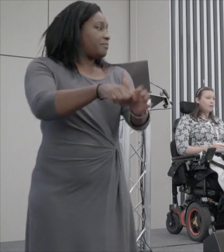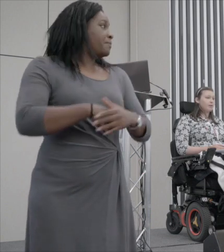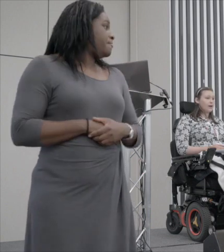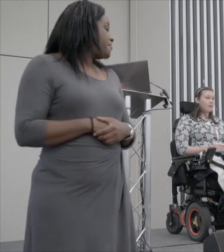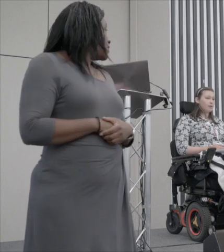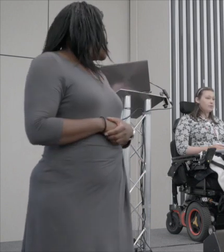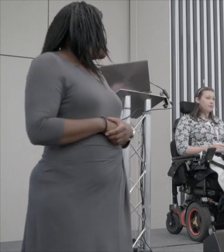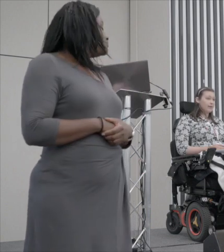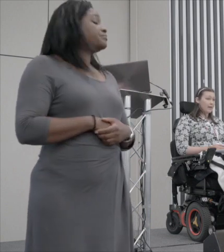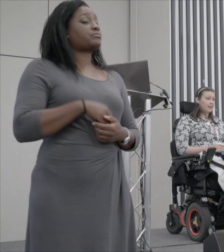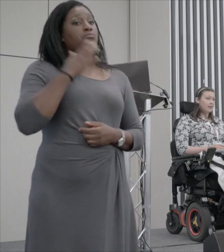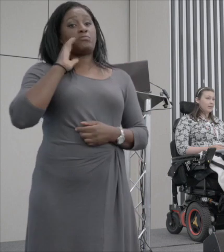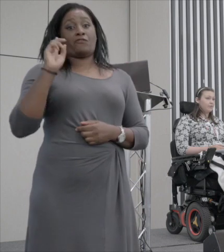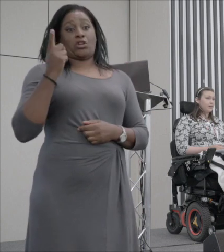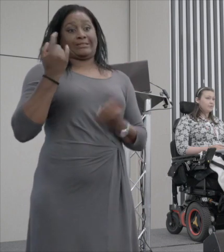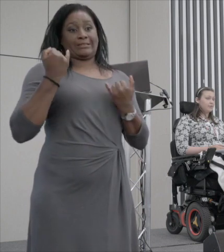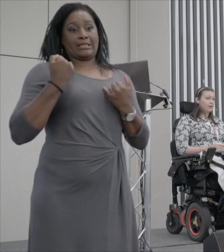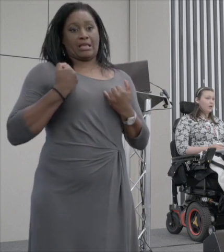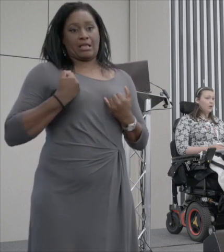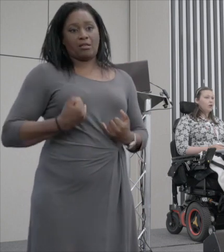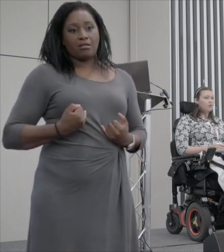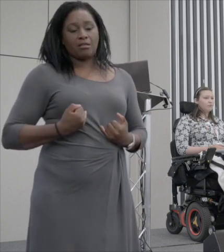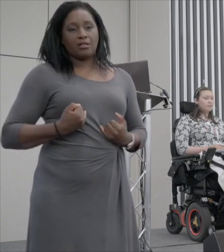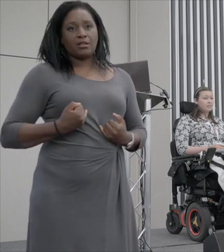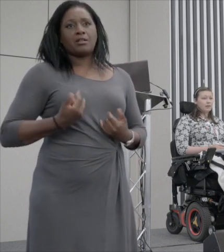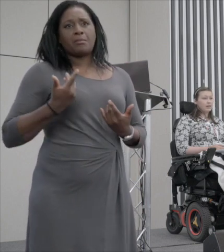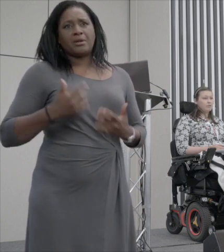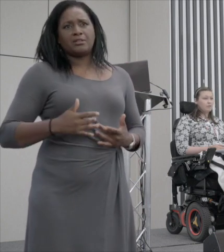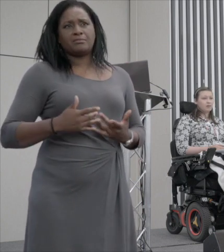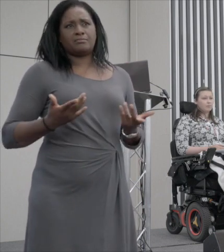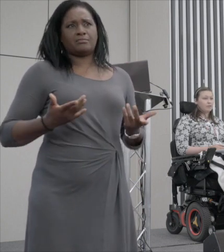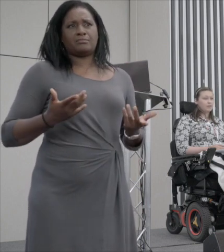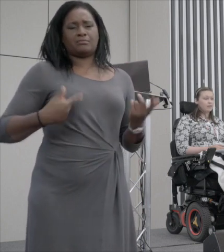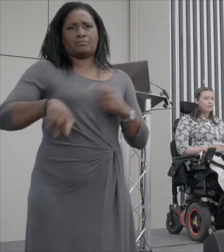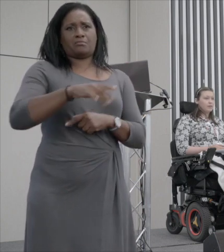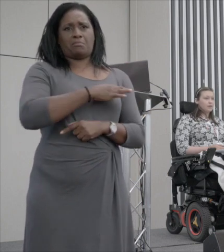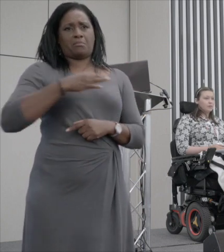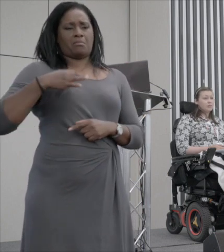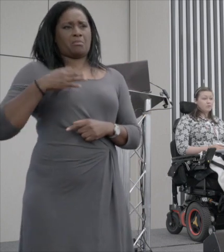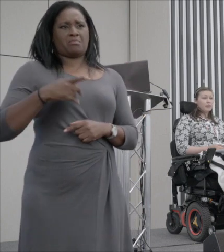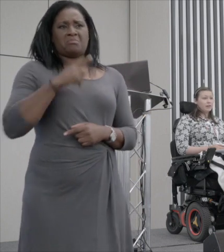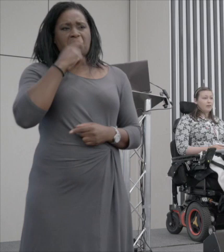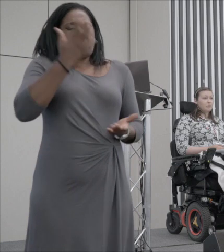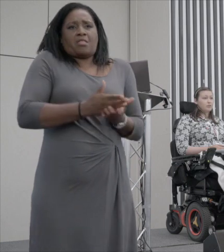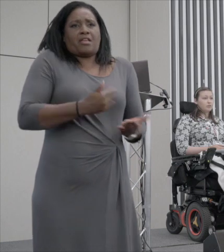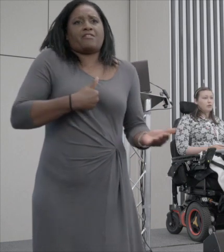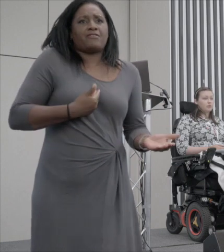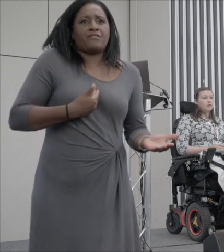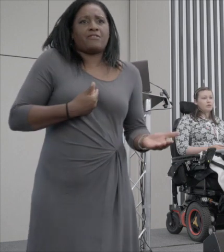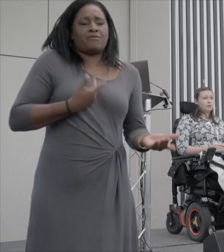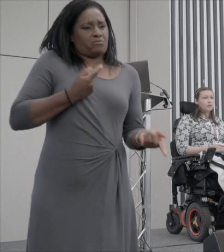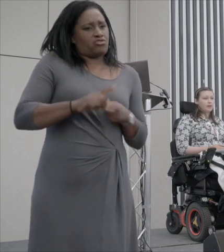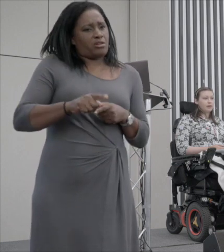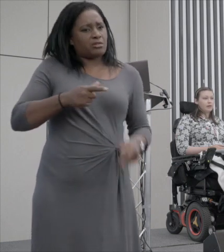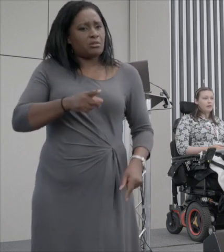When I first became ill, sadly, I faced a lot of disbelief from the medical profession, which is really hard when you're trying to